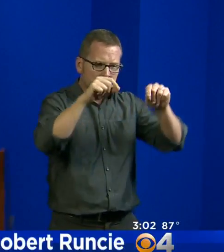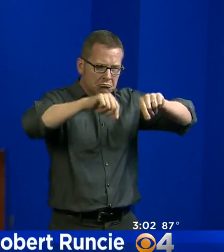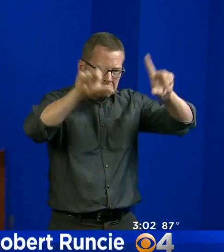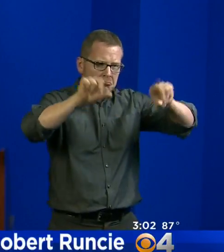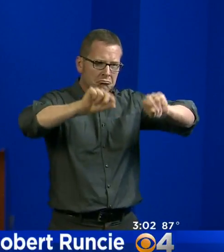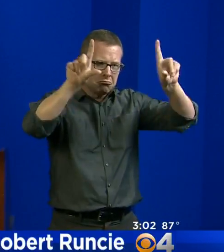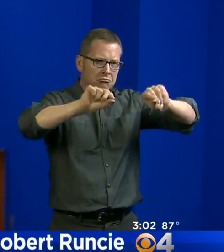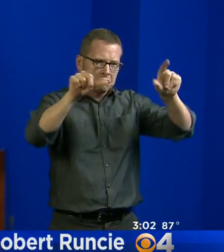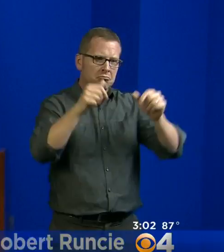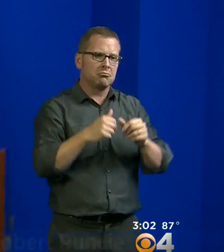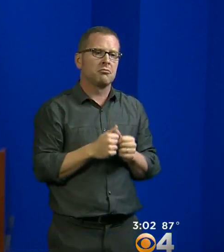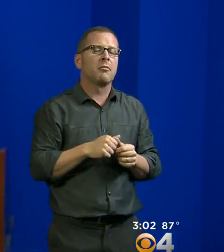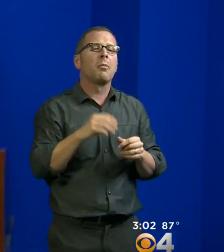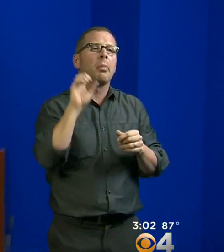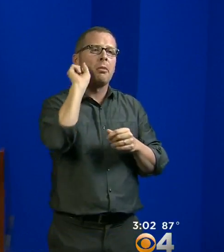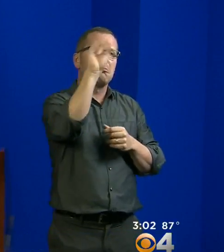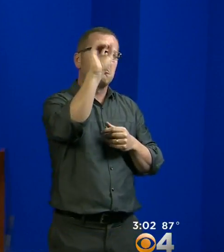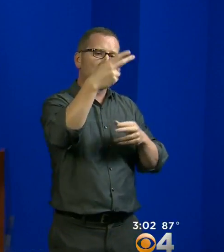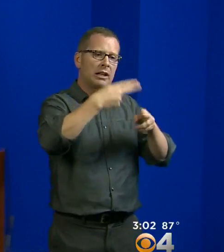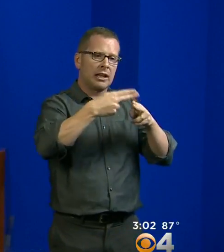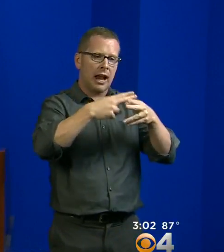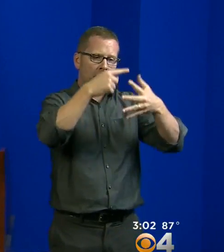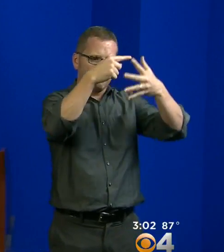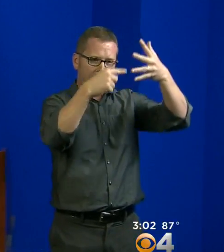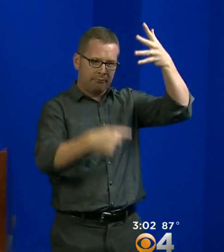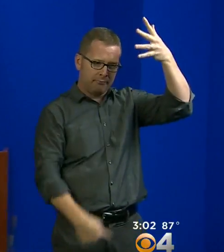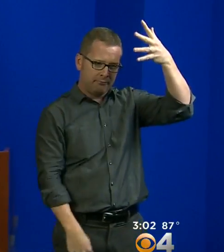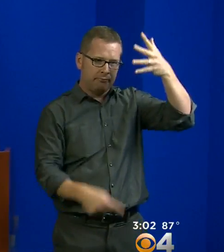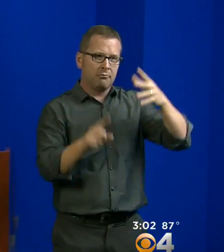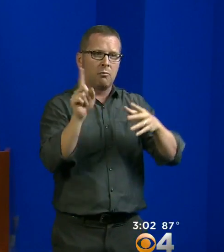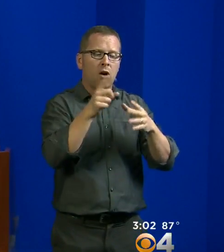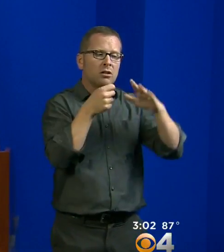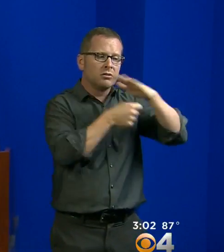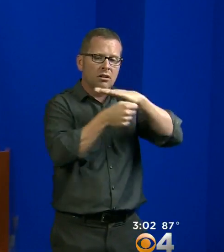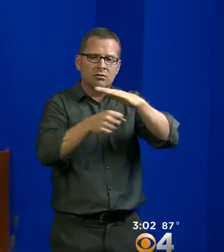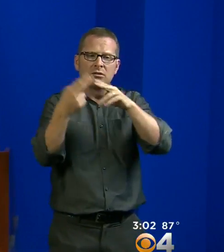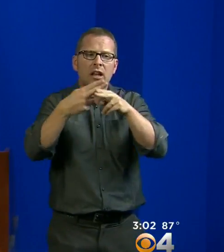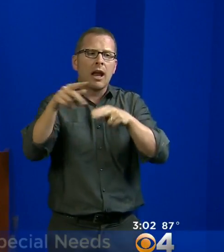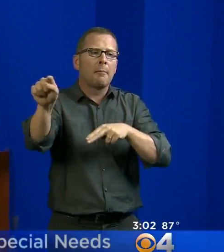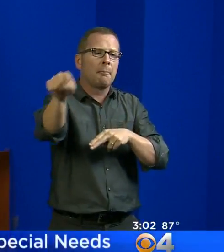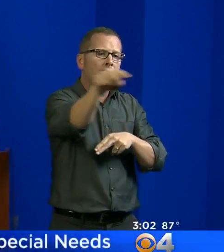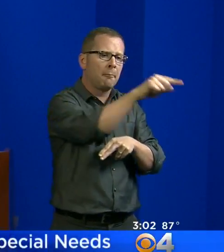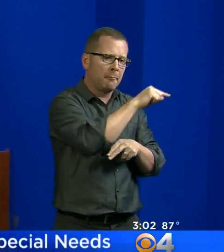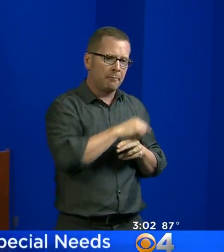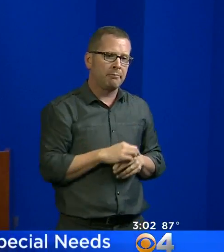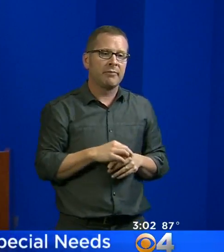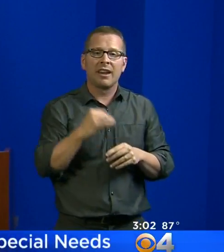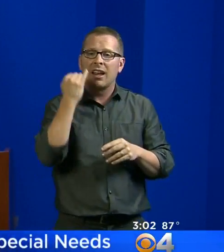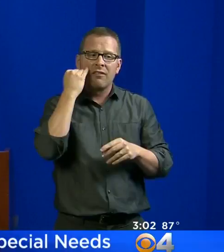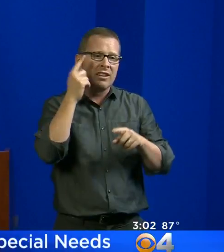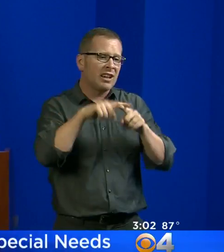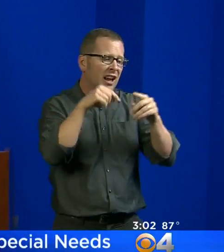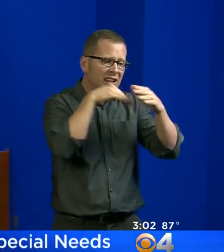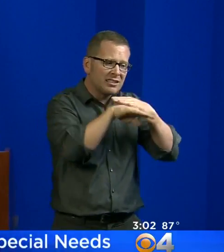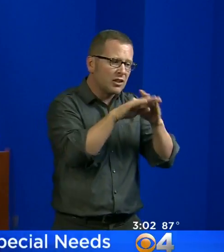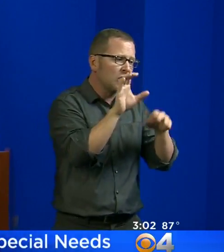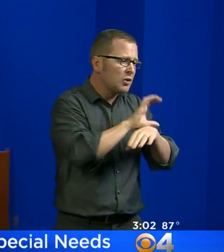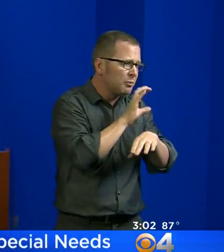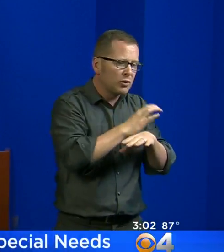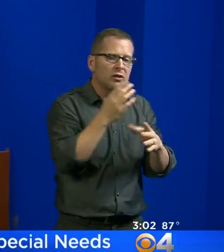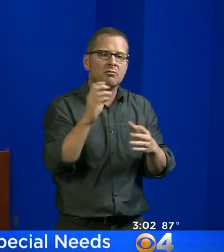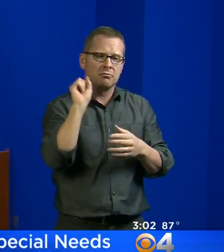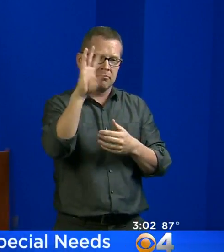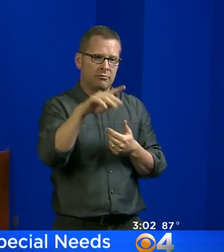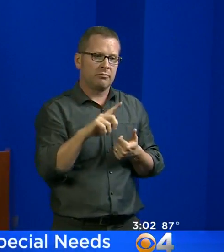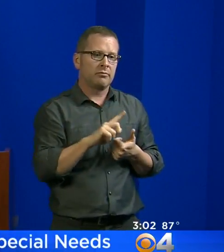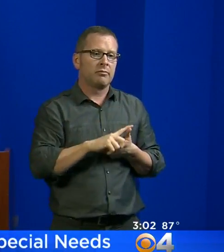shelter locations and cities for those who may not have computer access as well. Lions Creek Middle